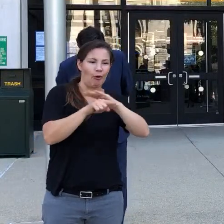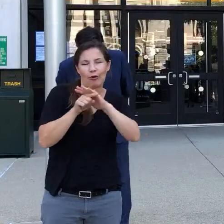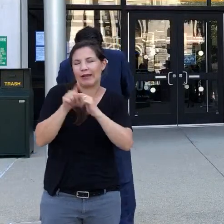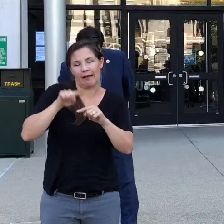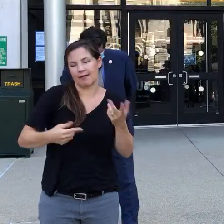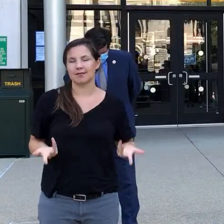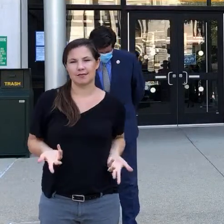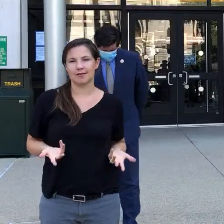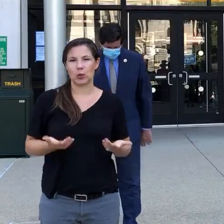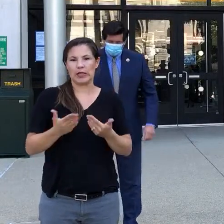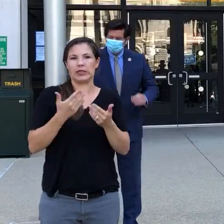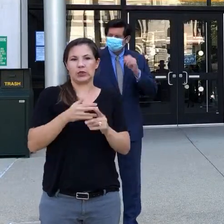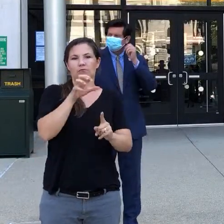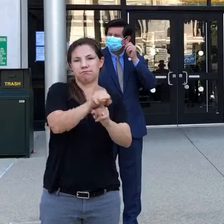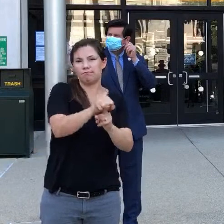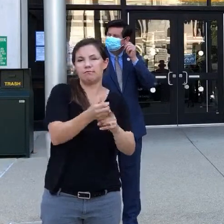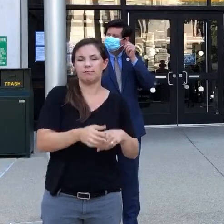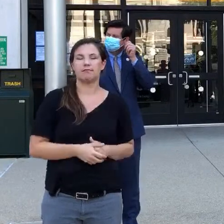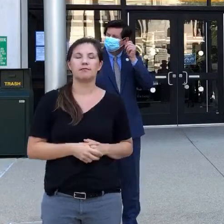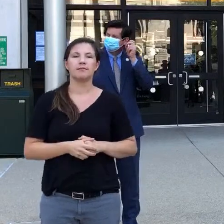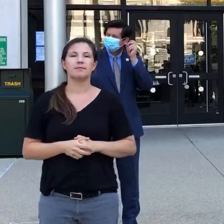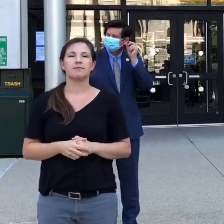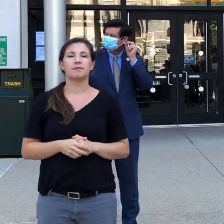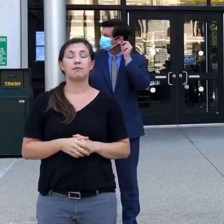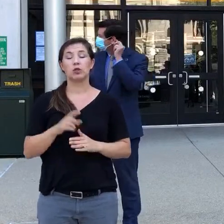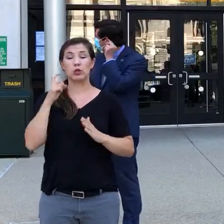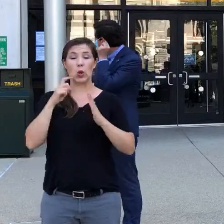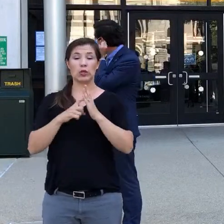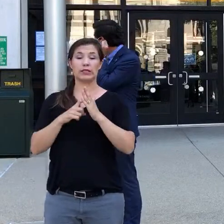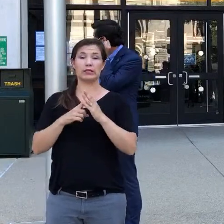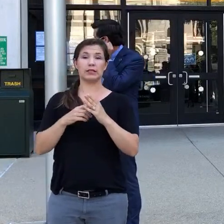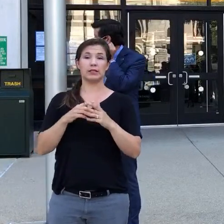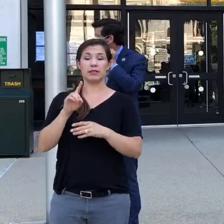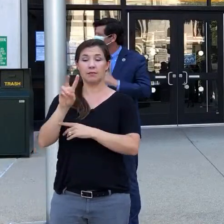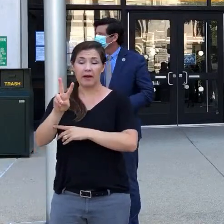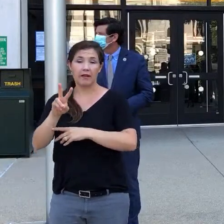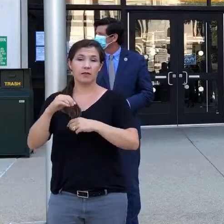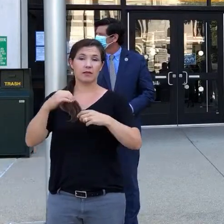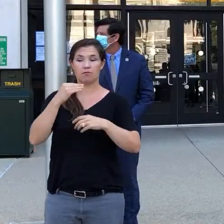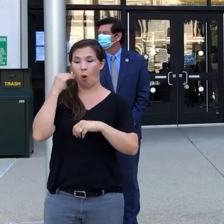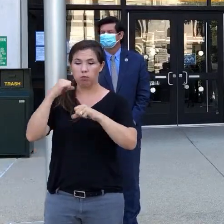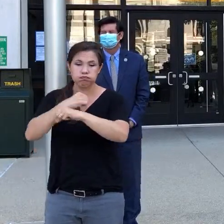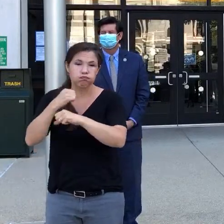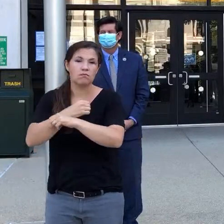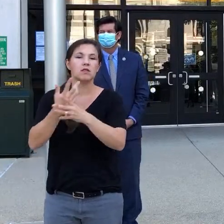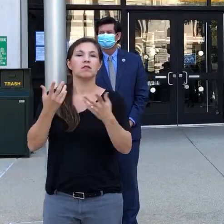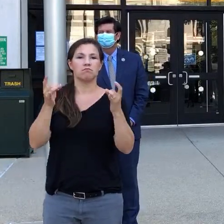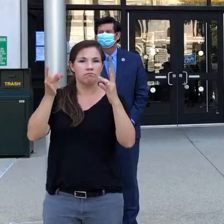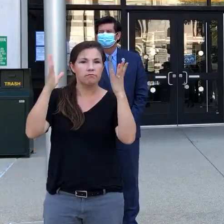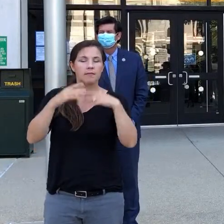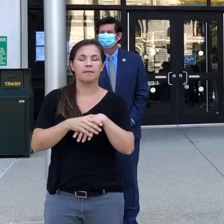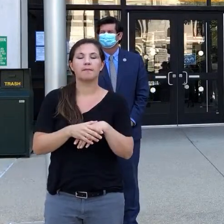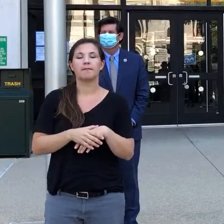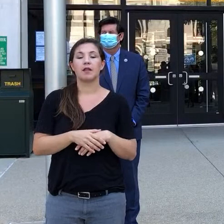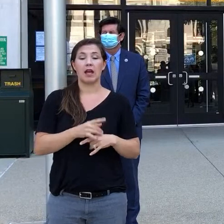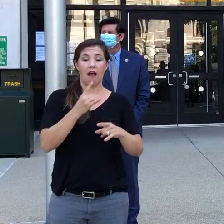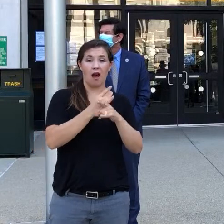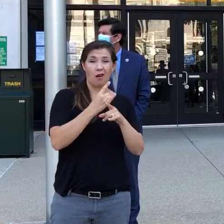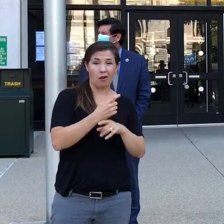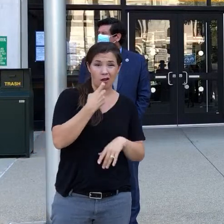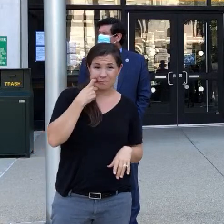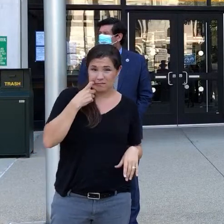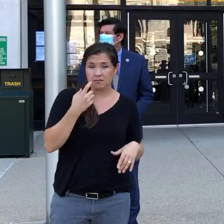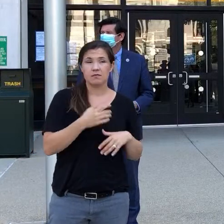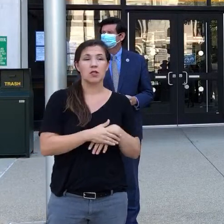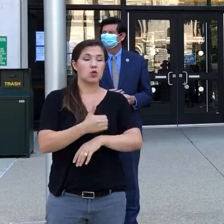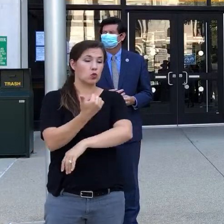But when you look at domestic violence, when you look at alcoholism